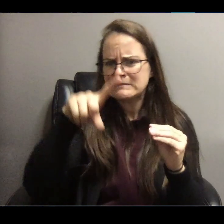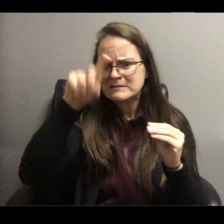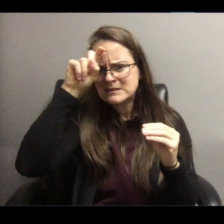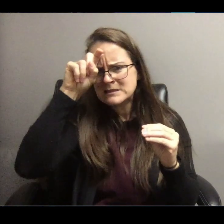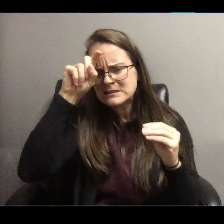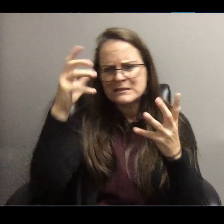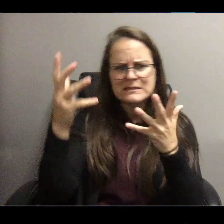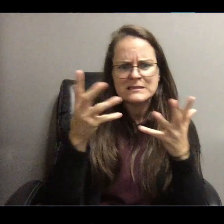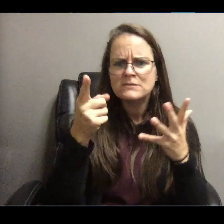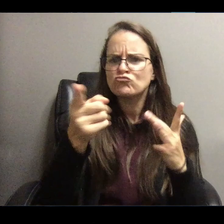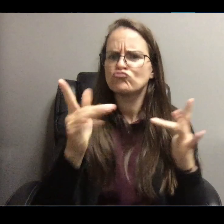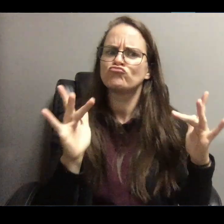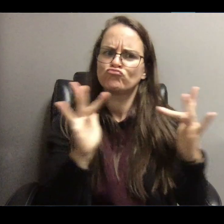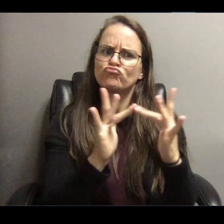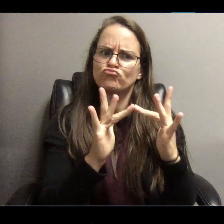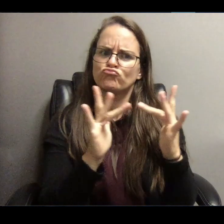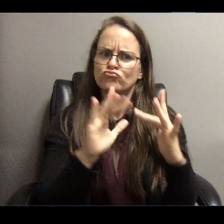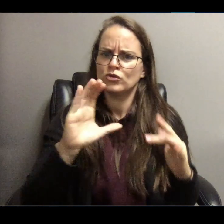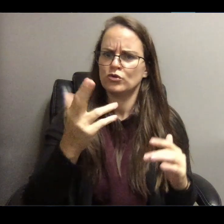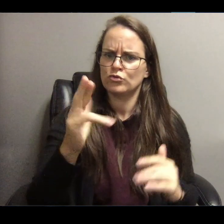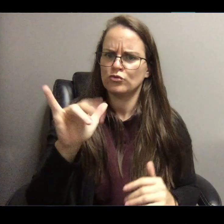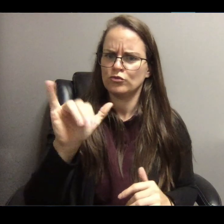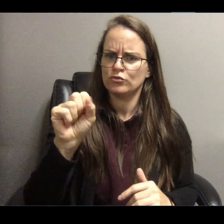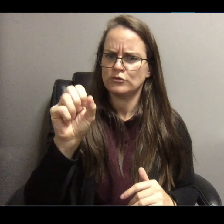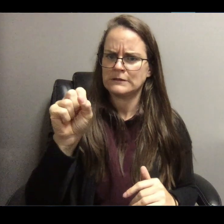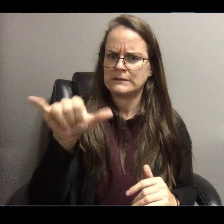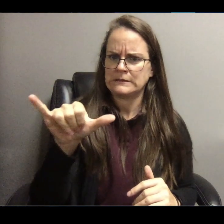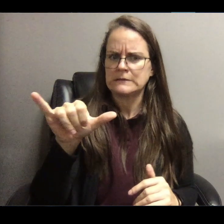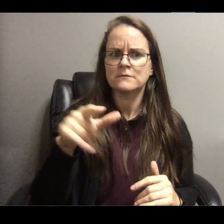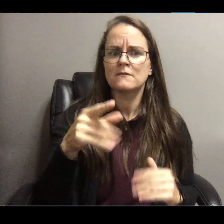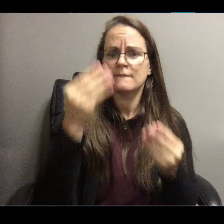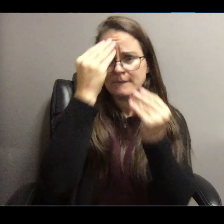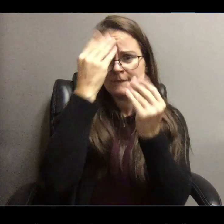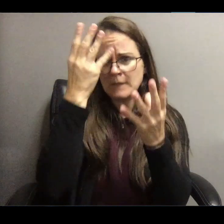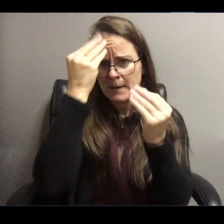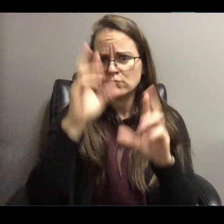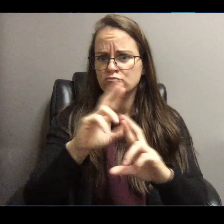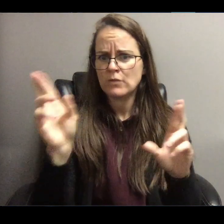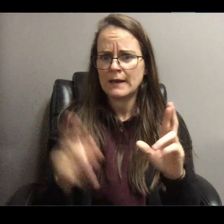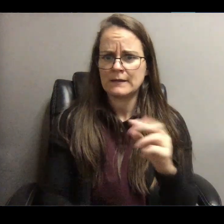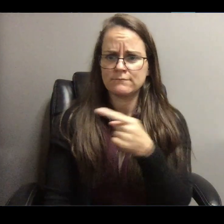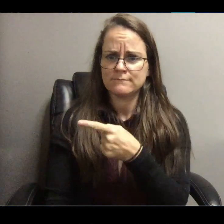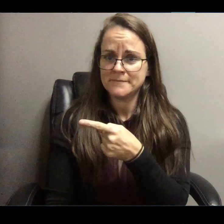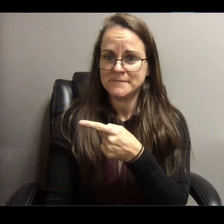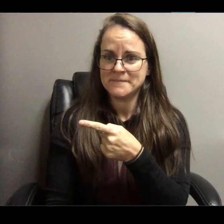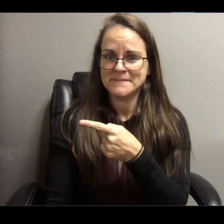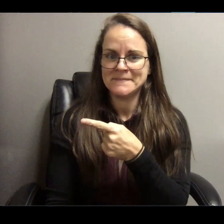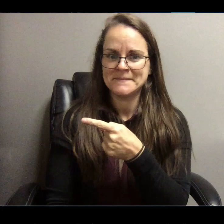anything here, you can get in touch with Chrissy Peters. That information is provided here.